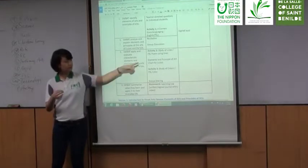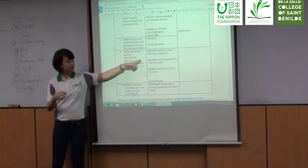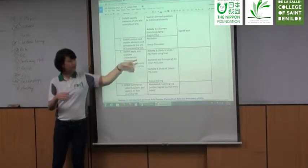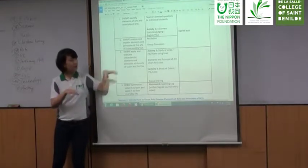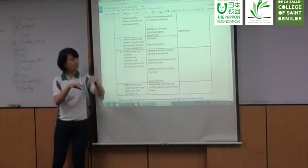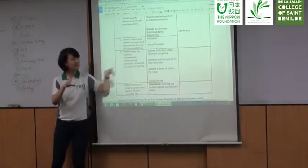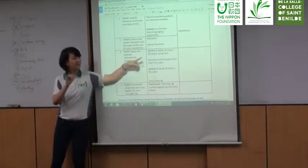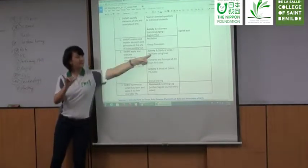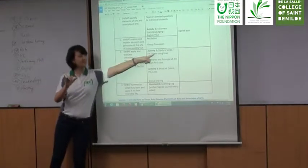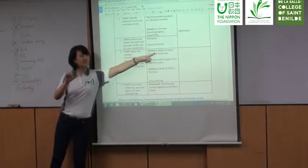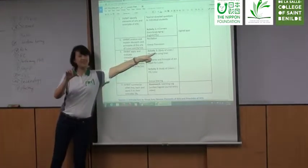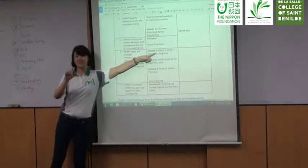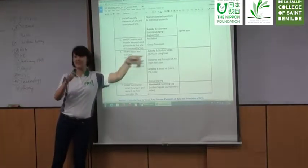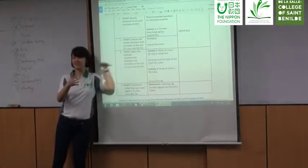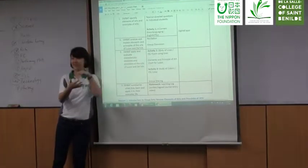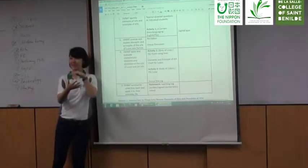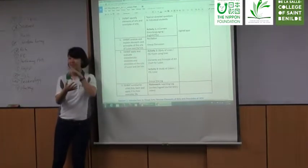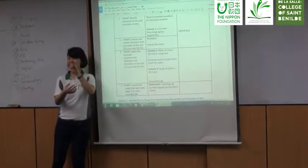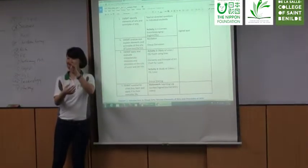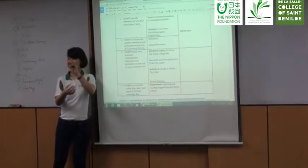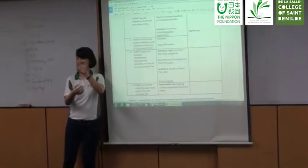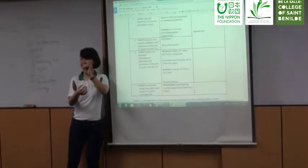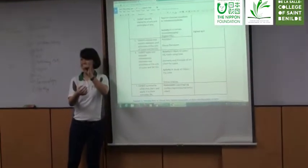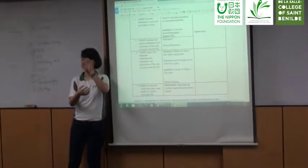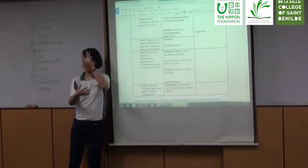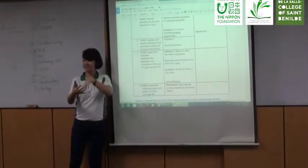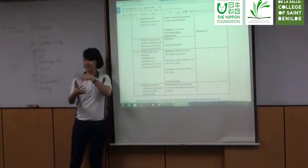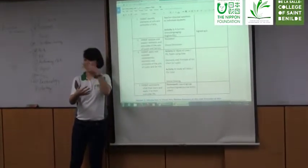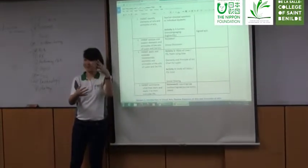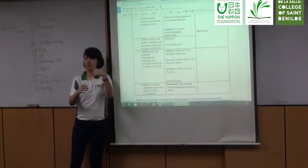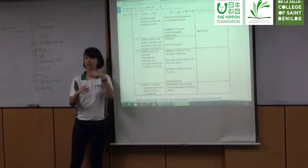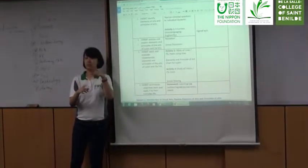patterns. So we'll use that.